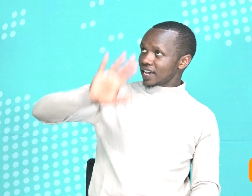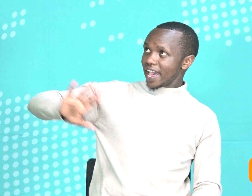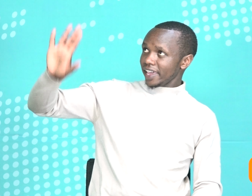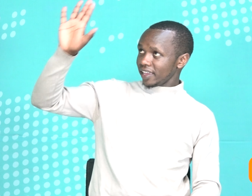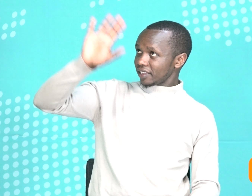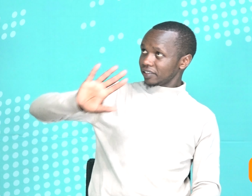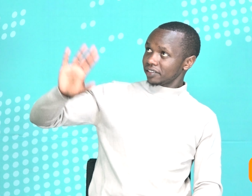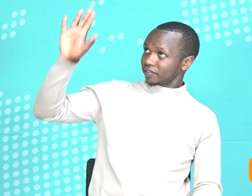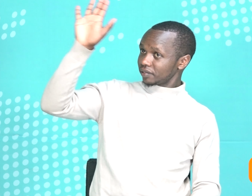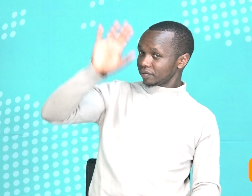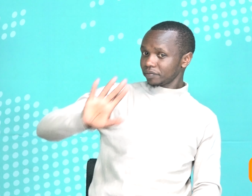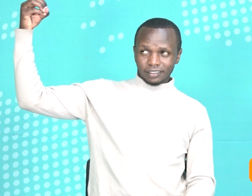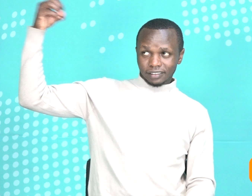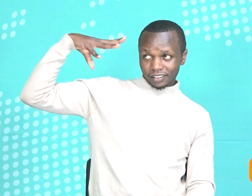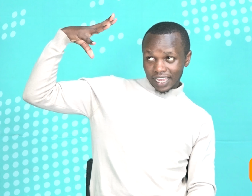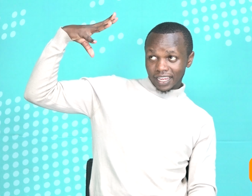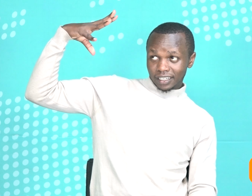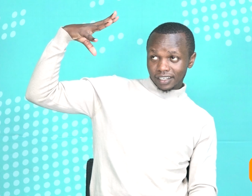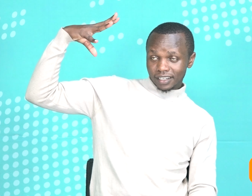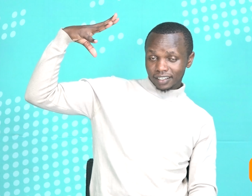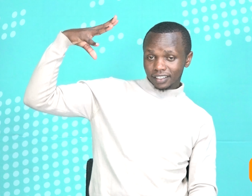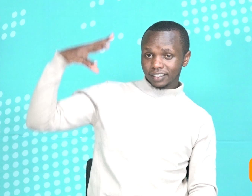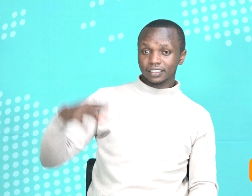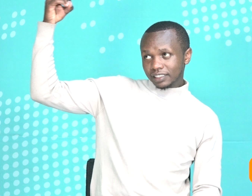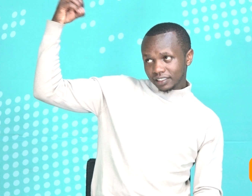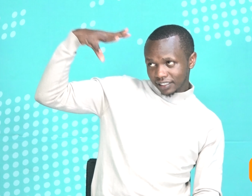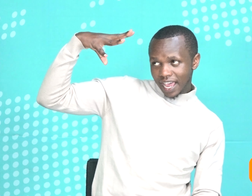sky, sun, sun,